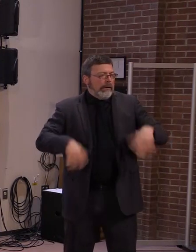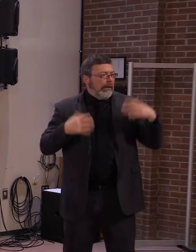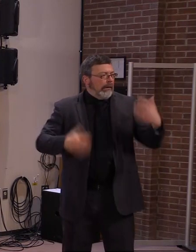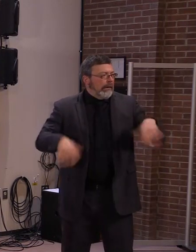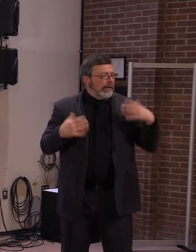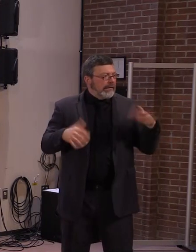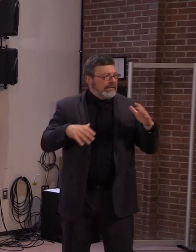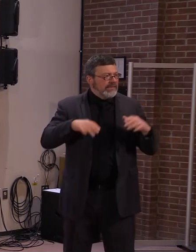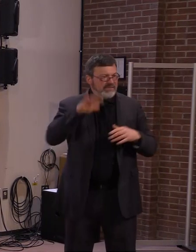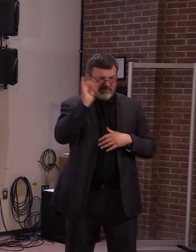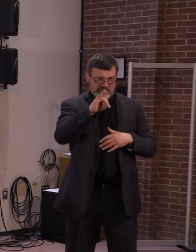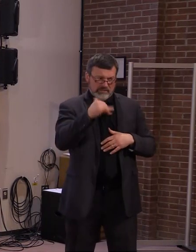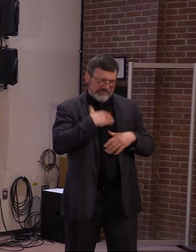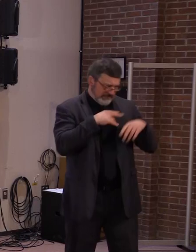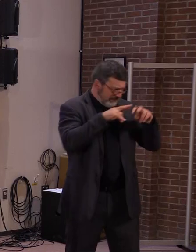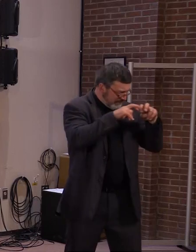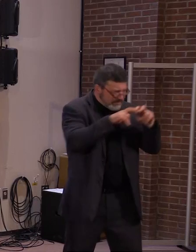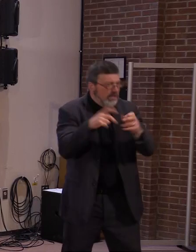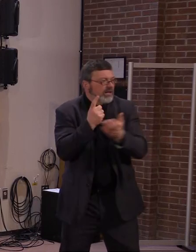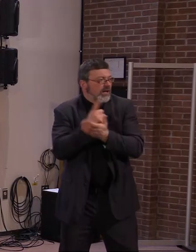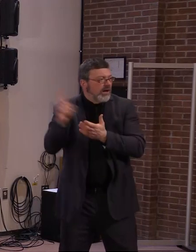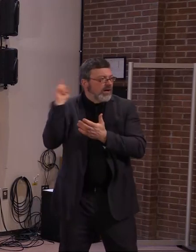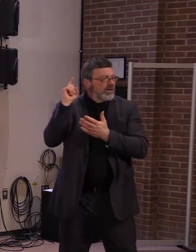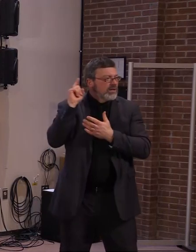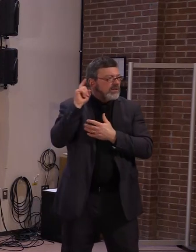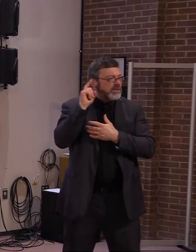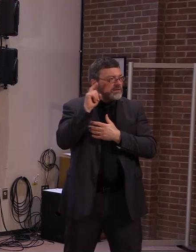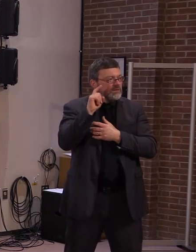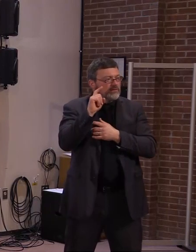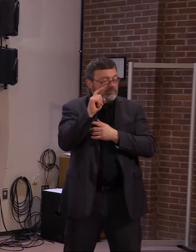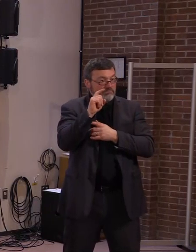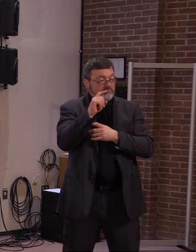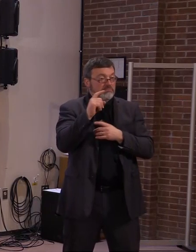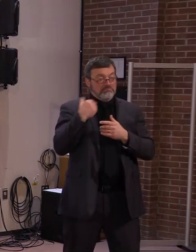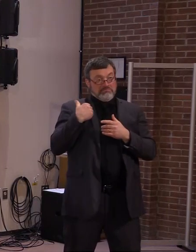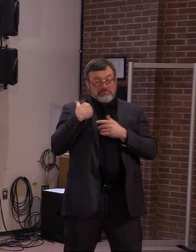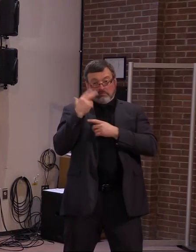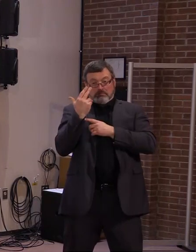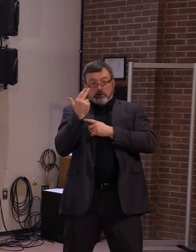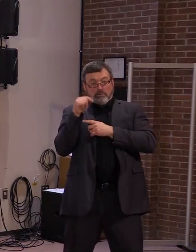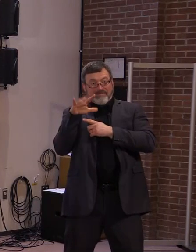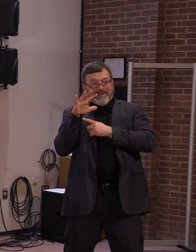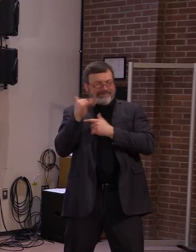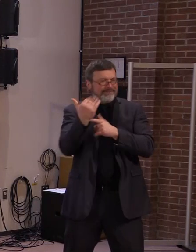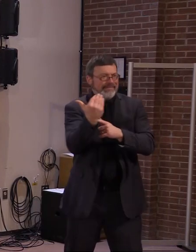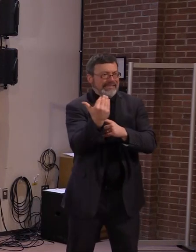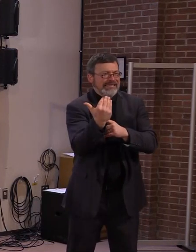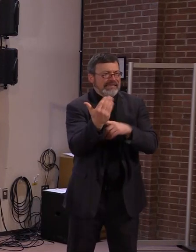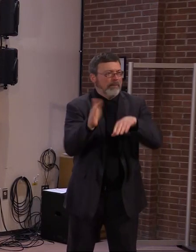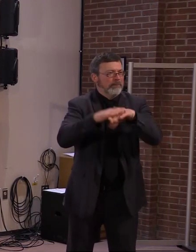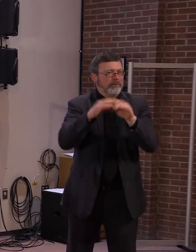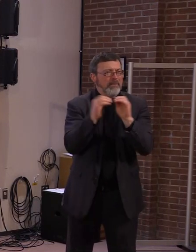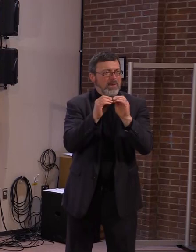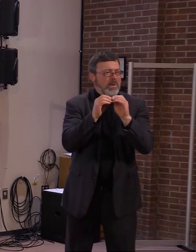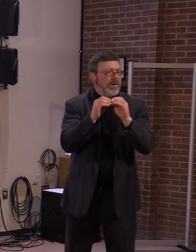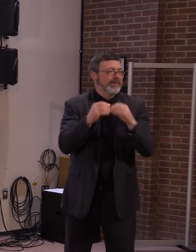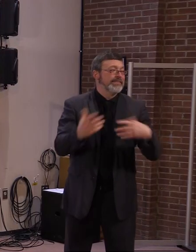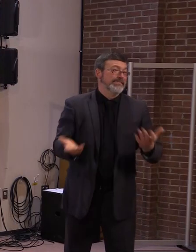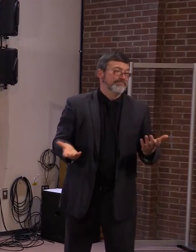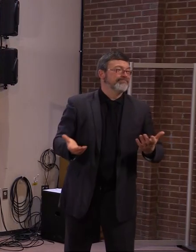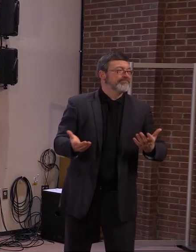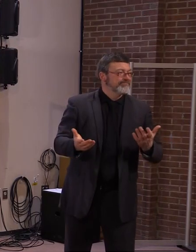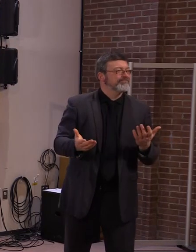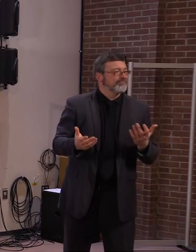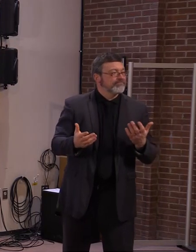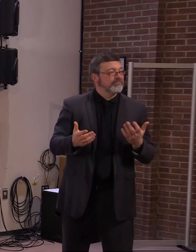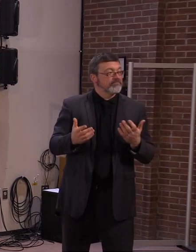week, which was about 13.5 times. So again, just continues to show the strength of both the first two doses, that